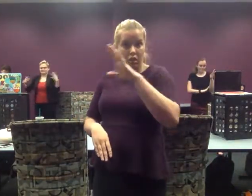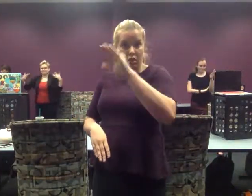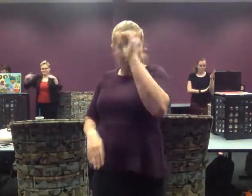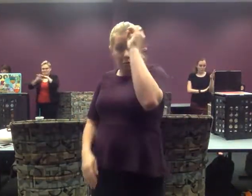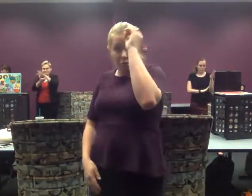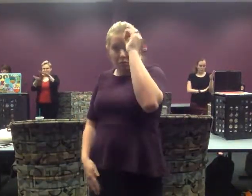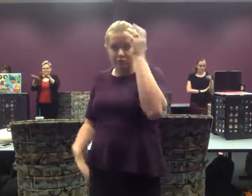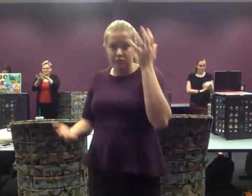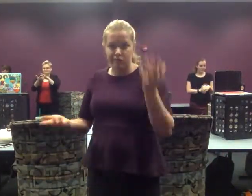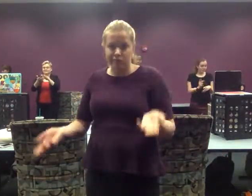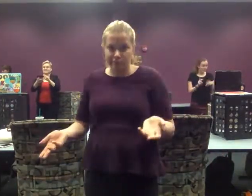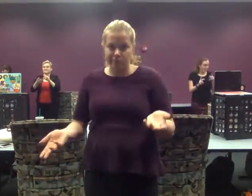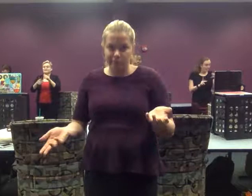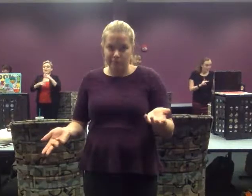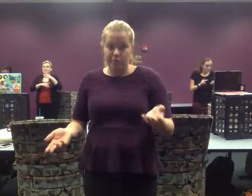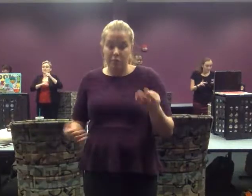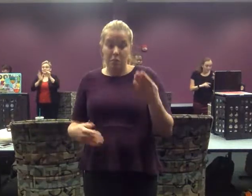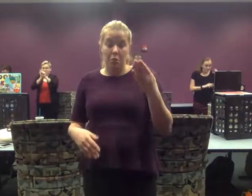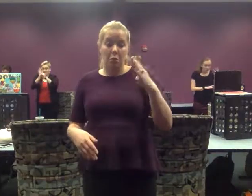yet, but the red is leading.